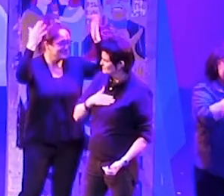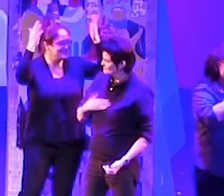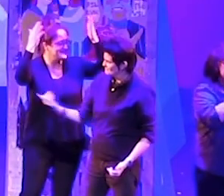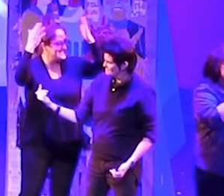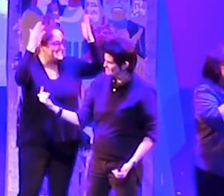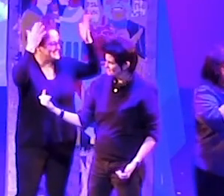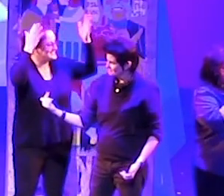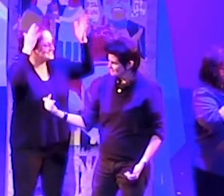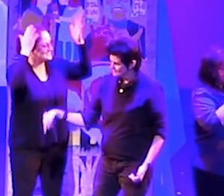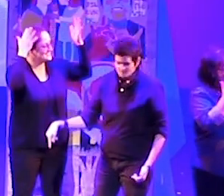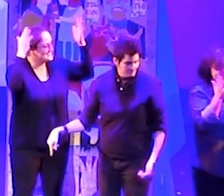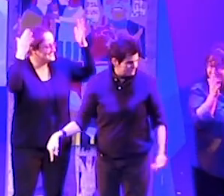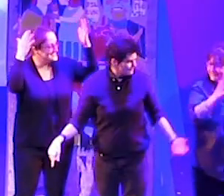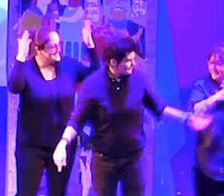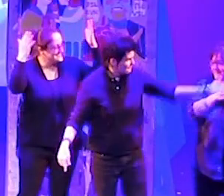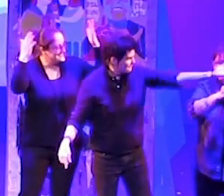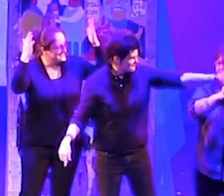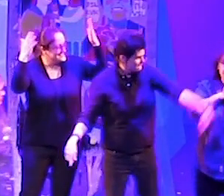And Nancy as well. Hello.